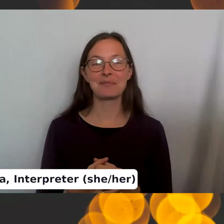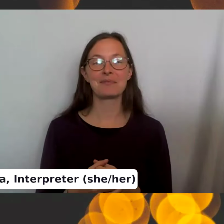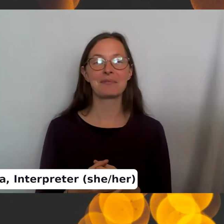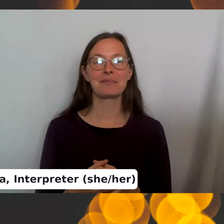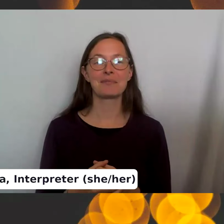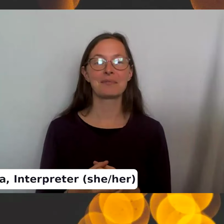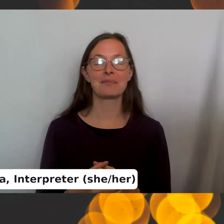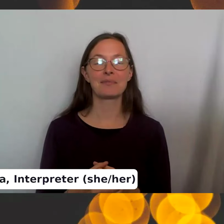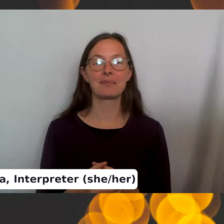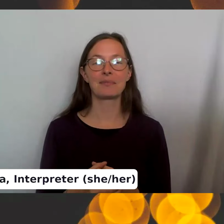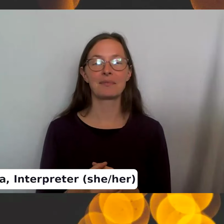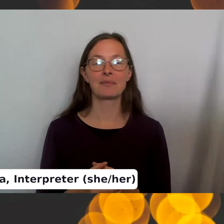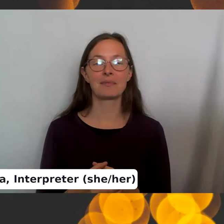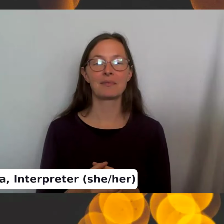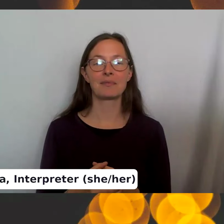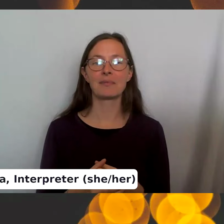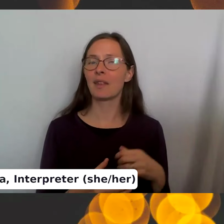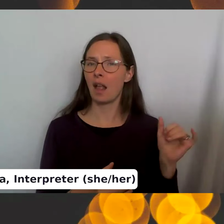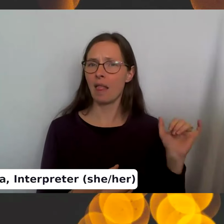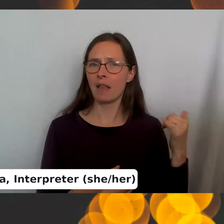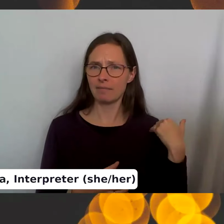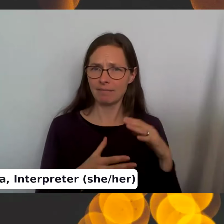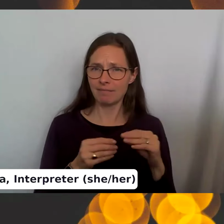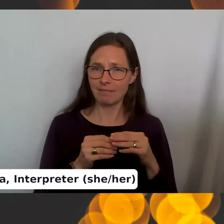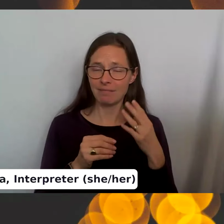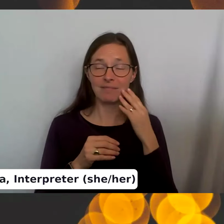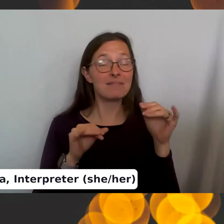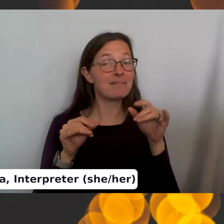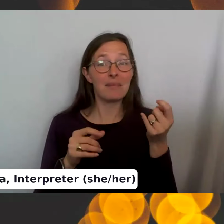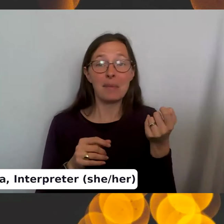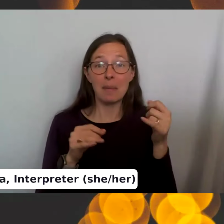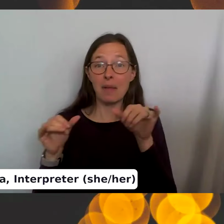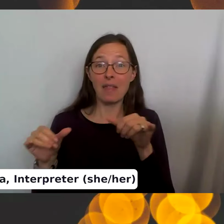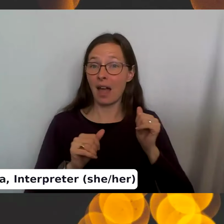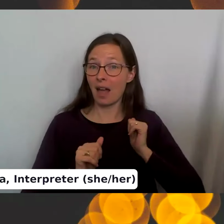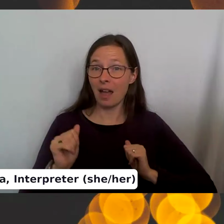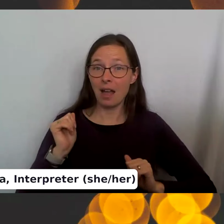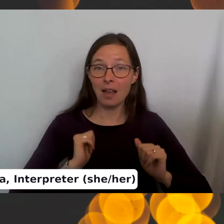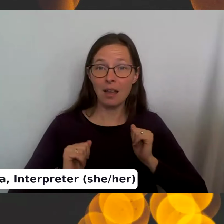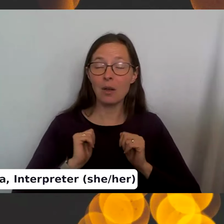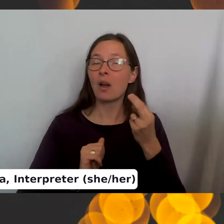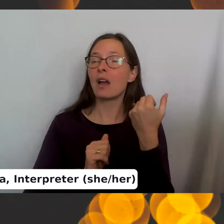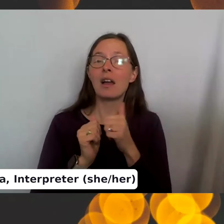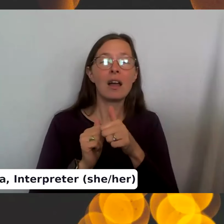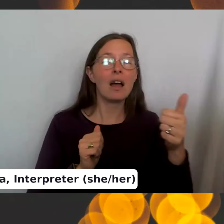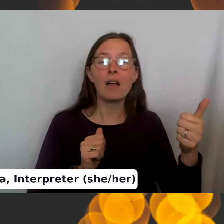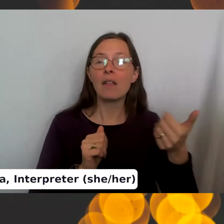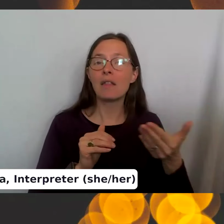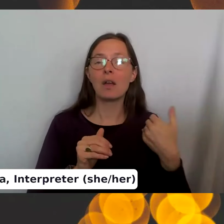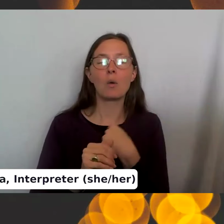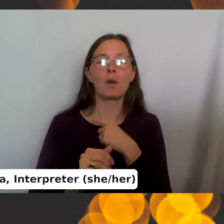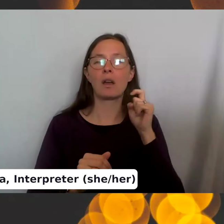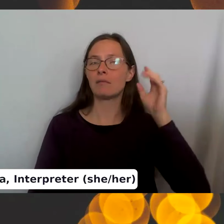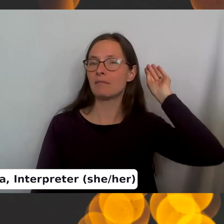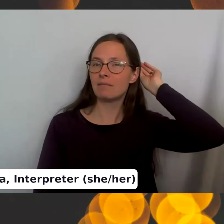because, like I said, just like acting or any pursuit, we got to keep the most important thing